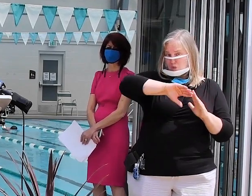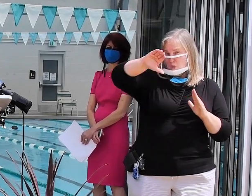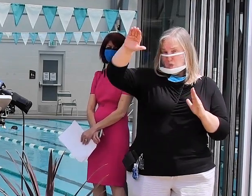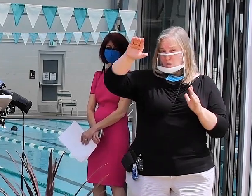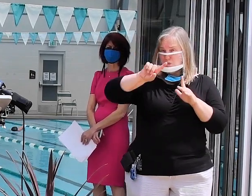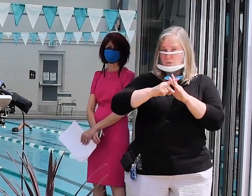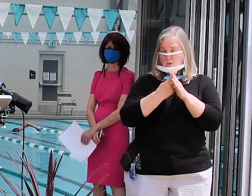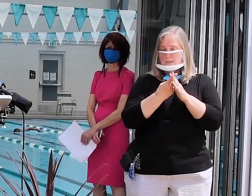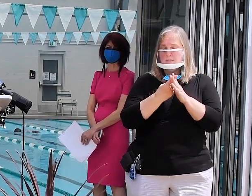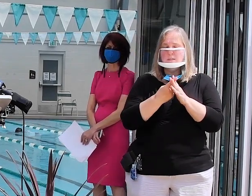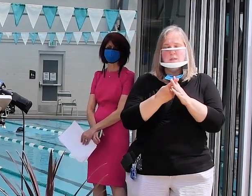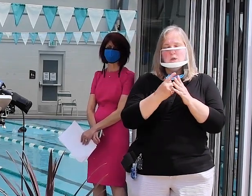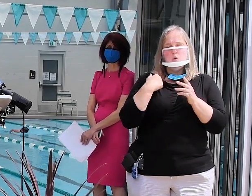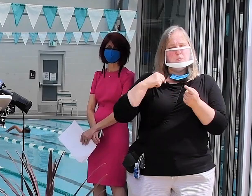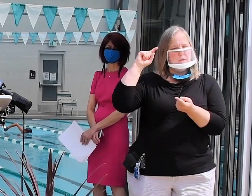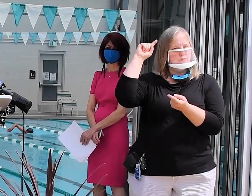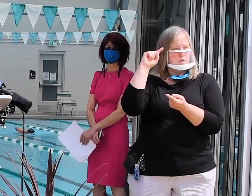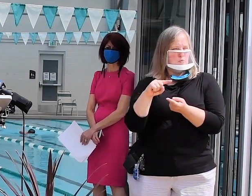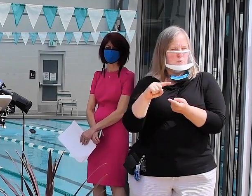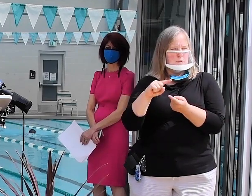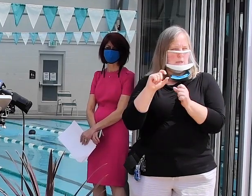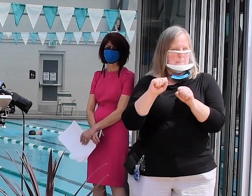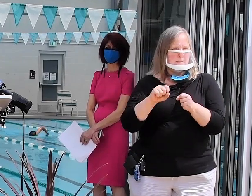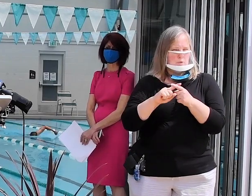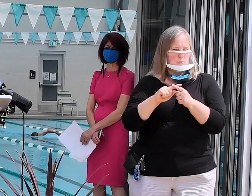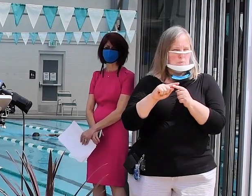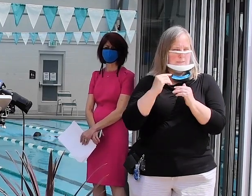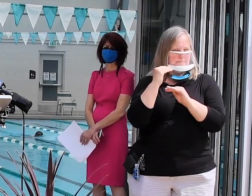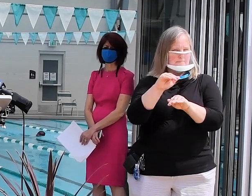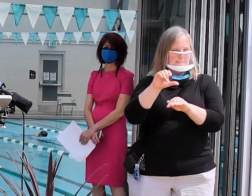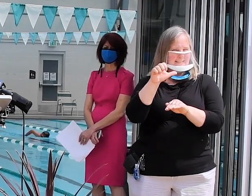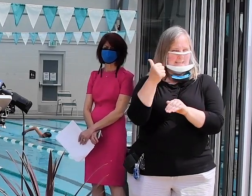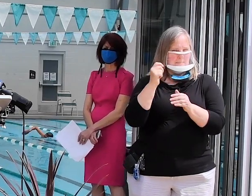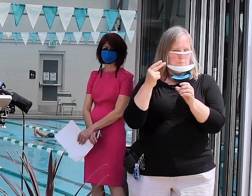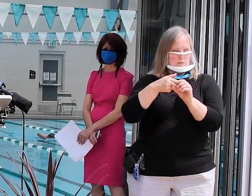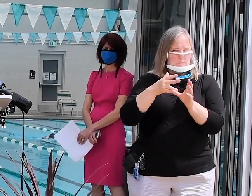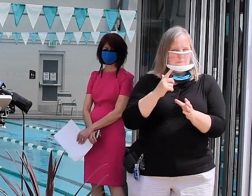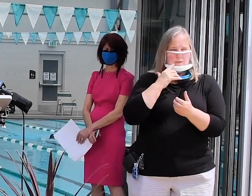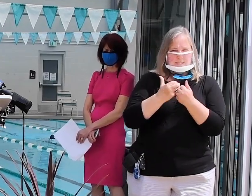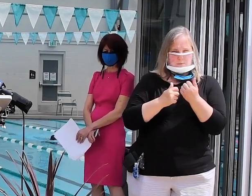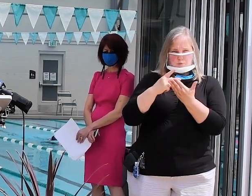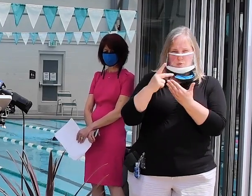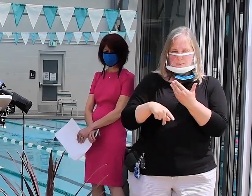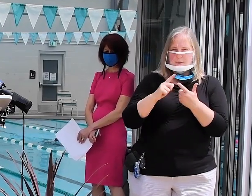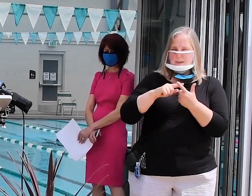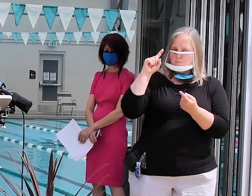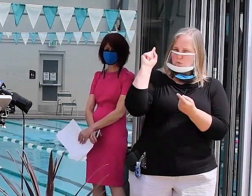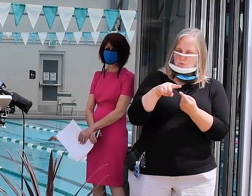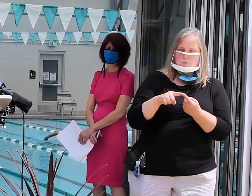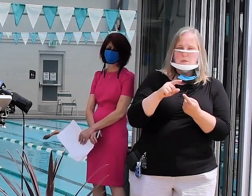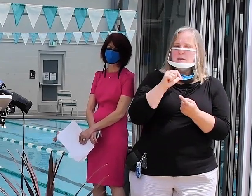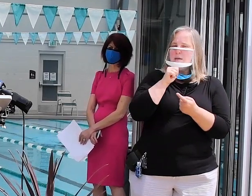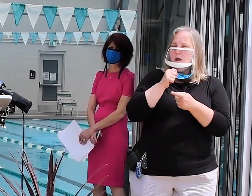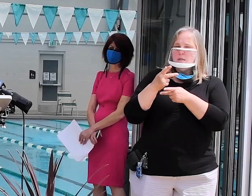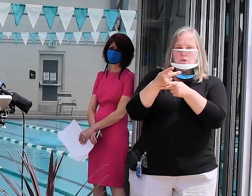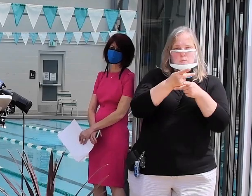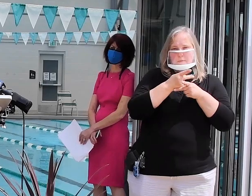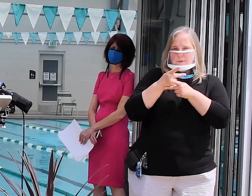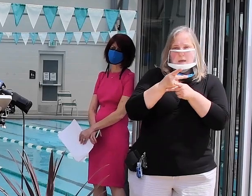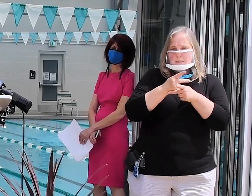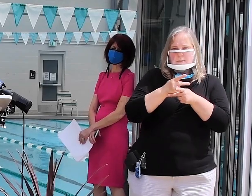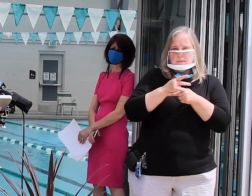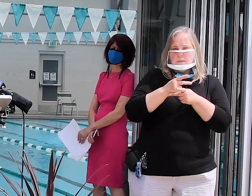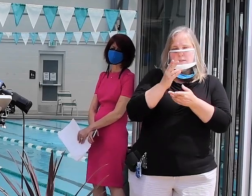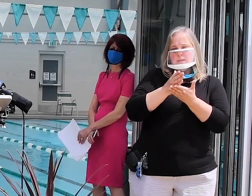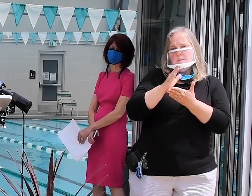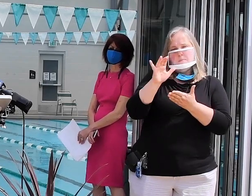we reduced capacity to 10 participants per program and reduced non-supervised